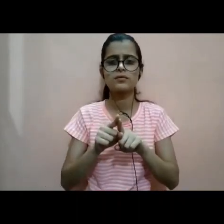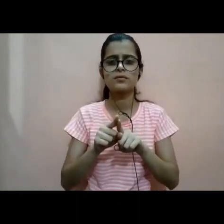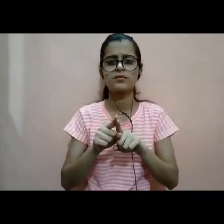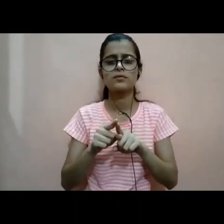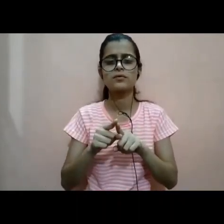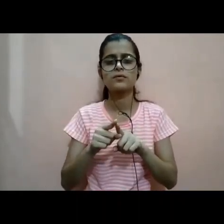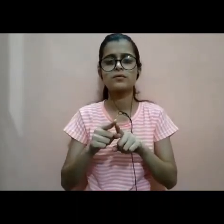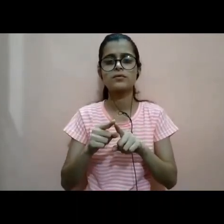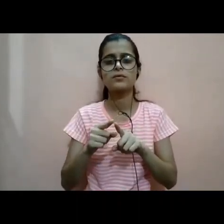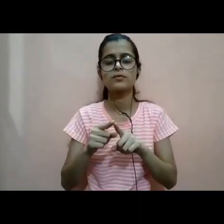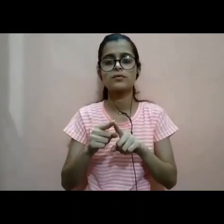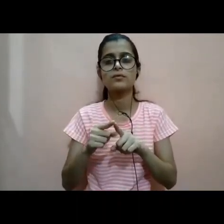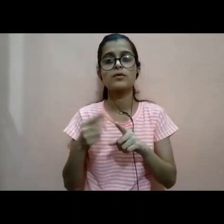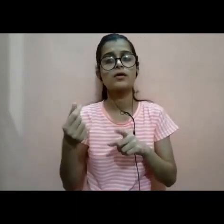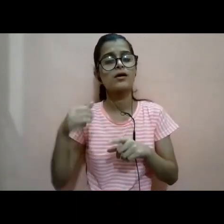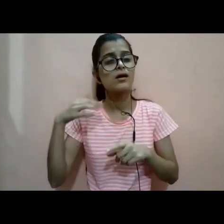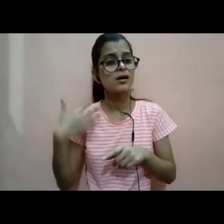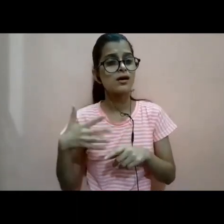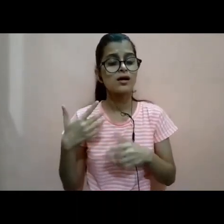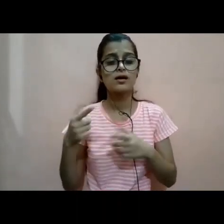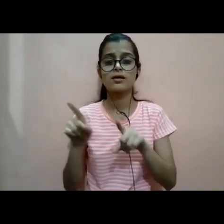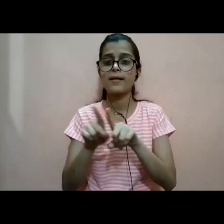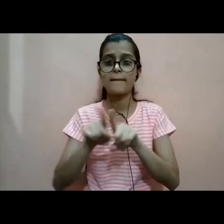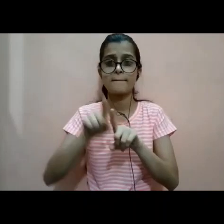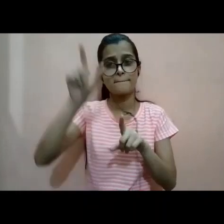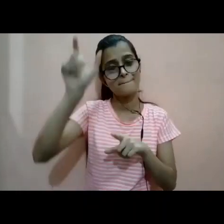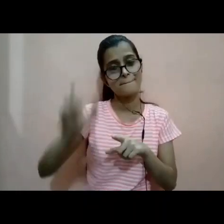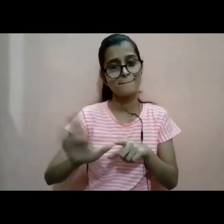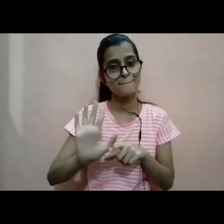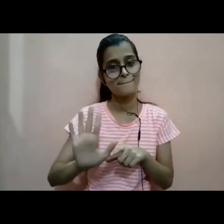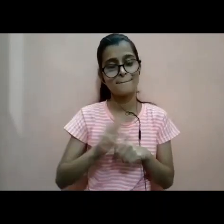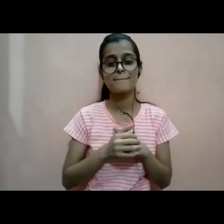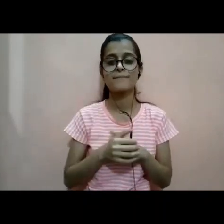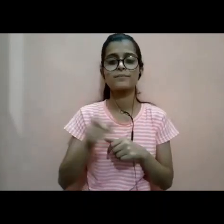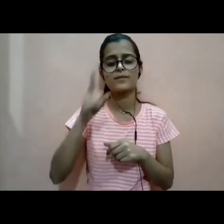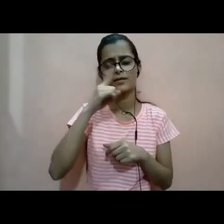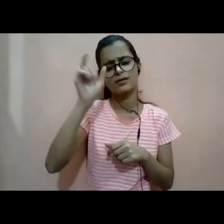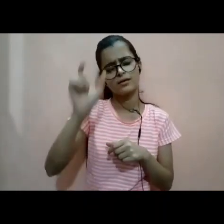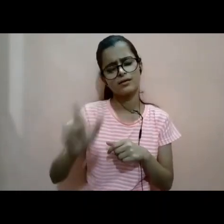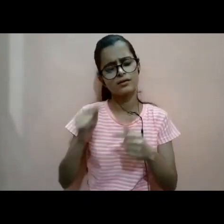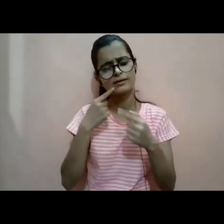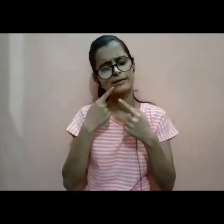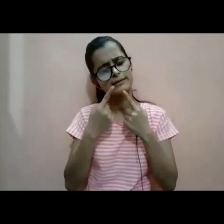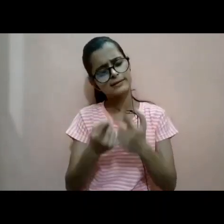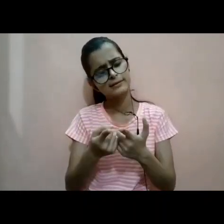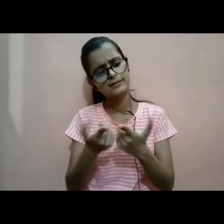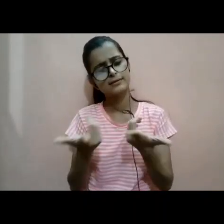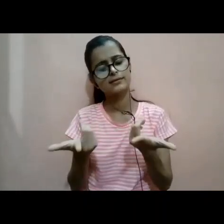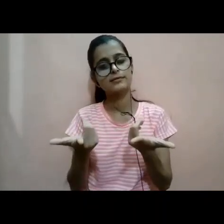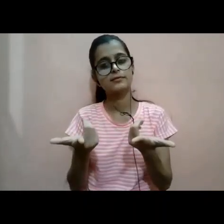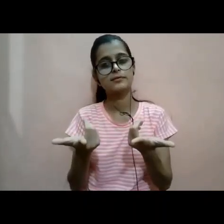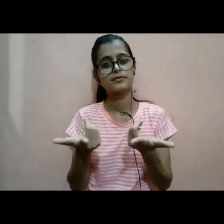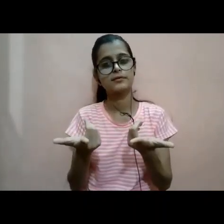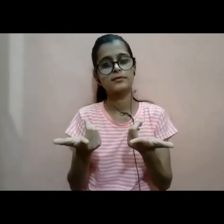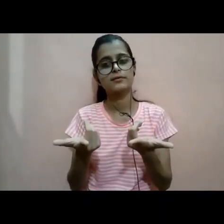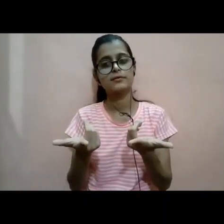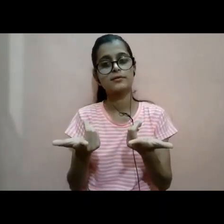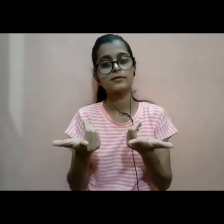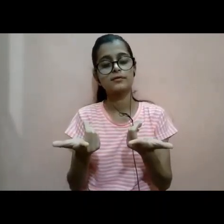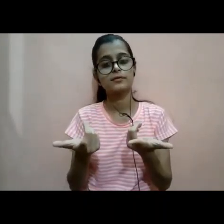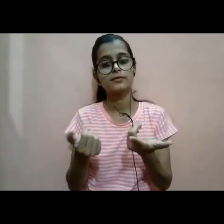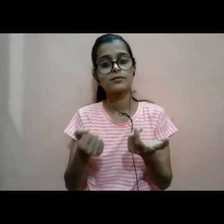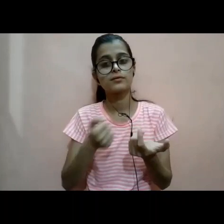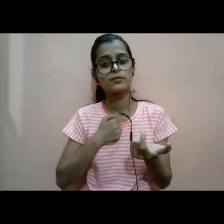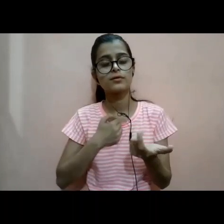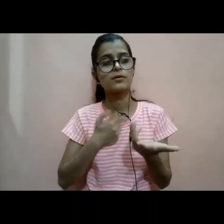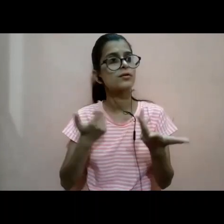where affect is emotion. And she argues that our emotions, our affects, are always